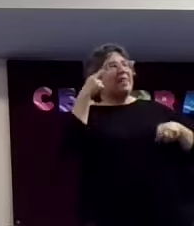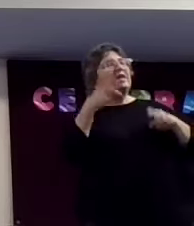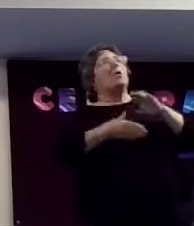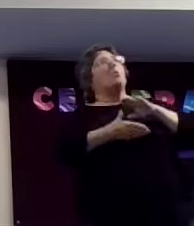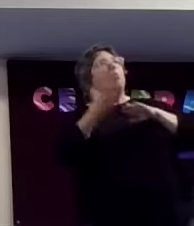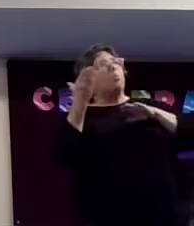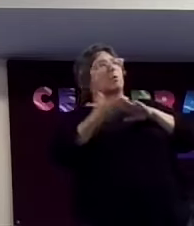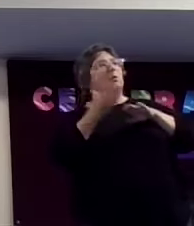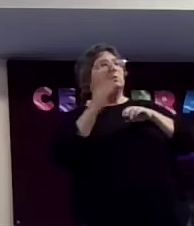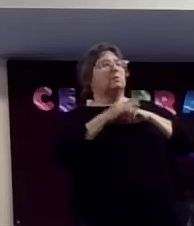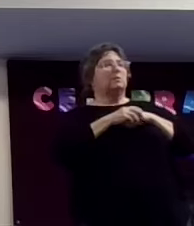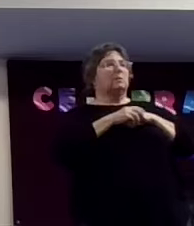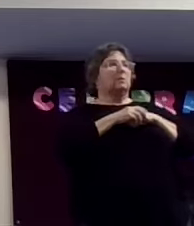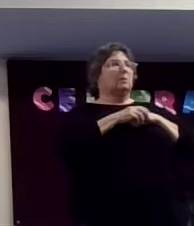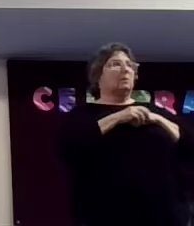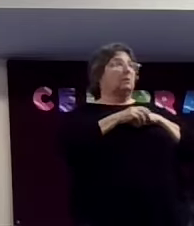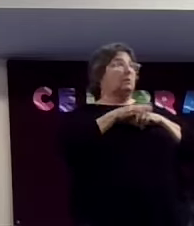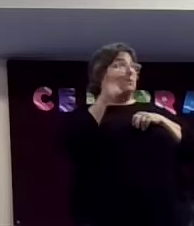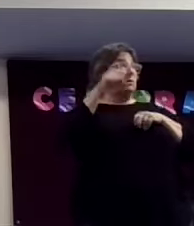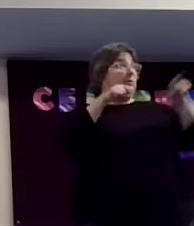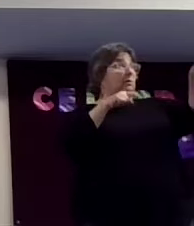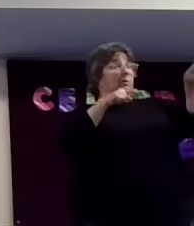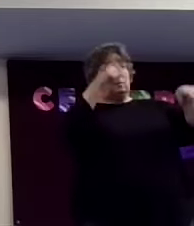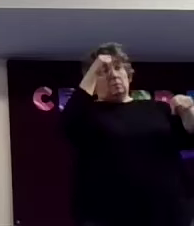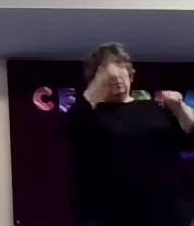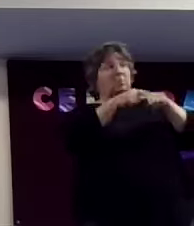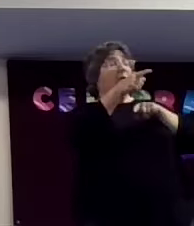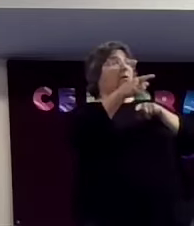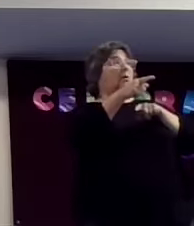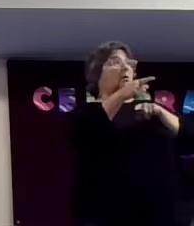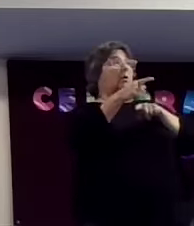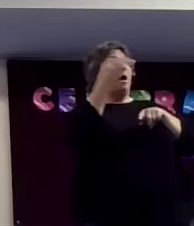is. Yes, ma'am. Are you